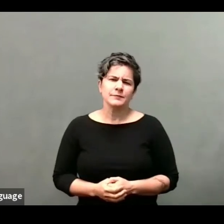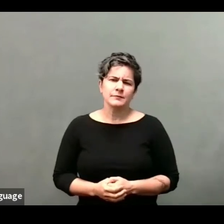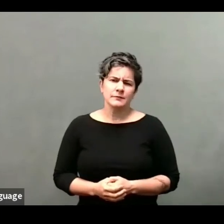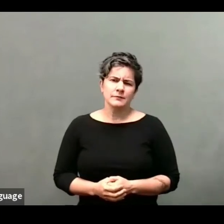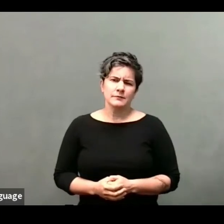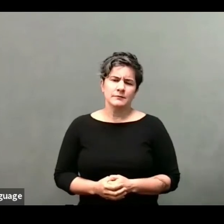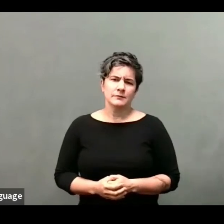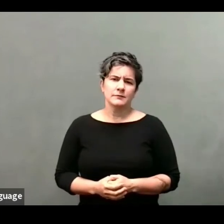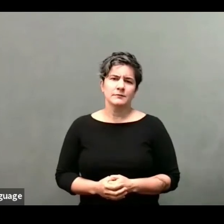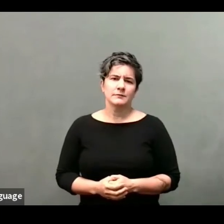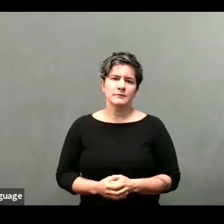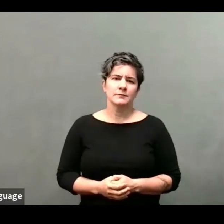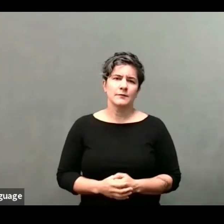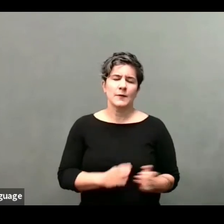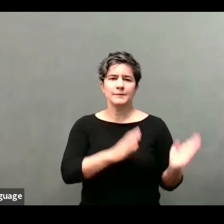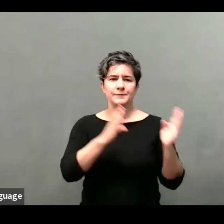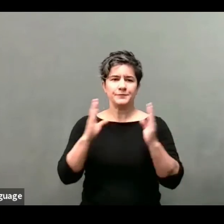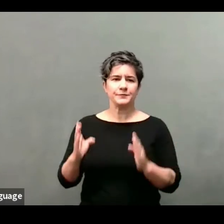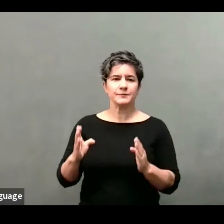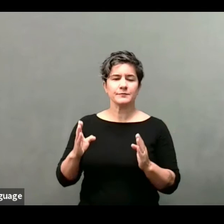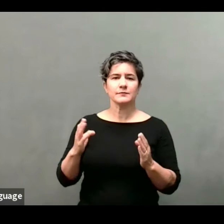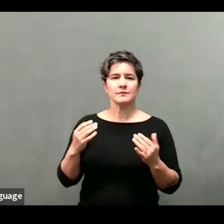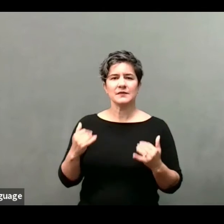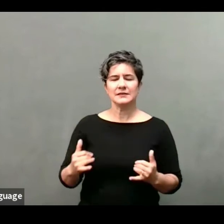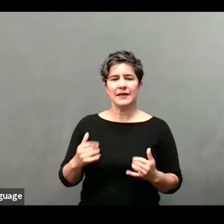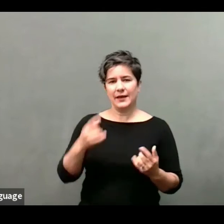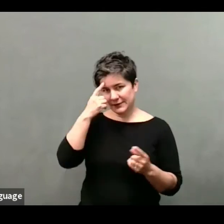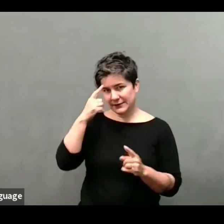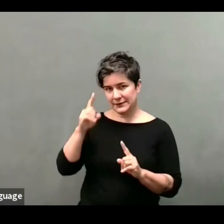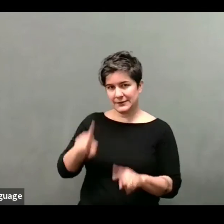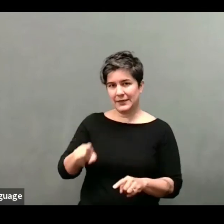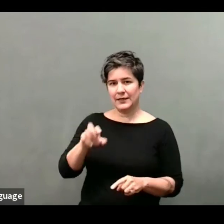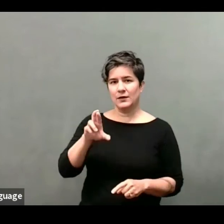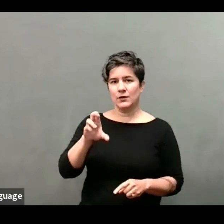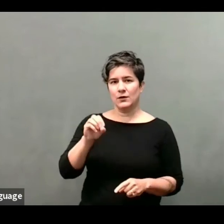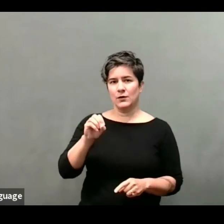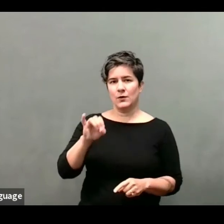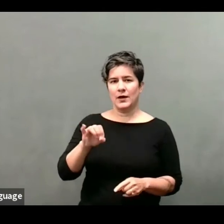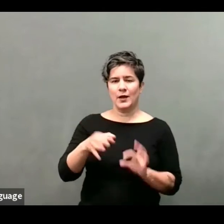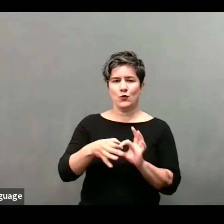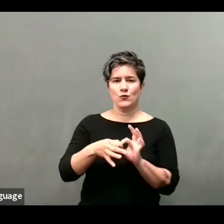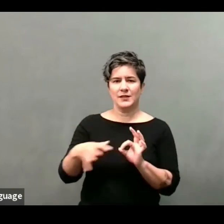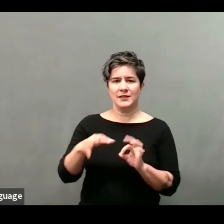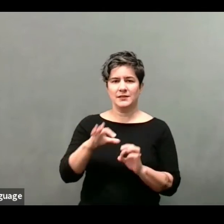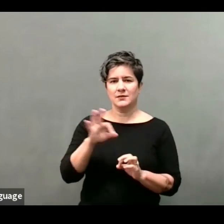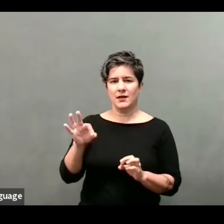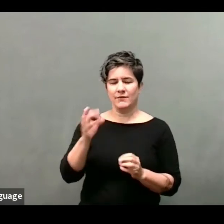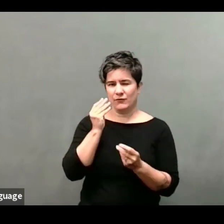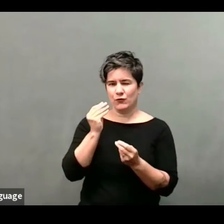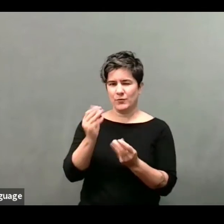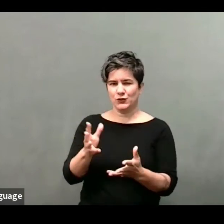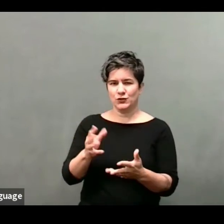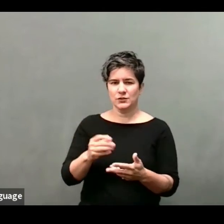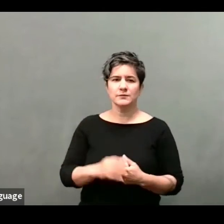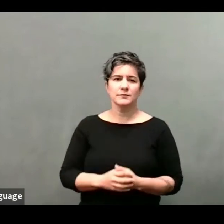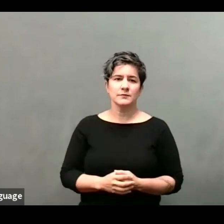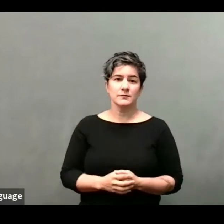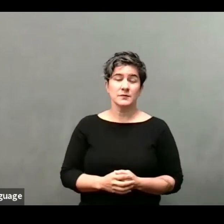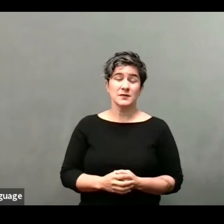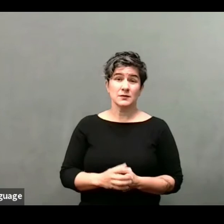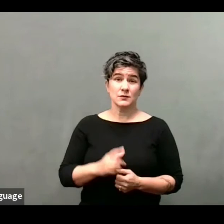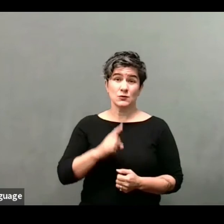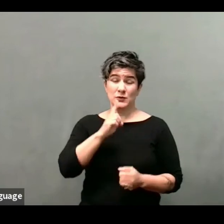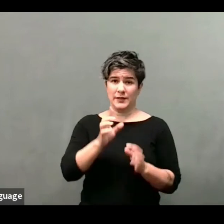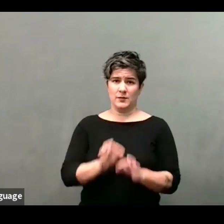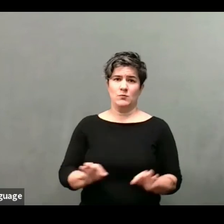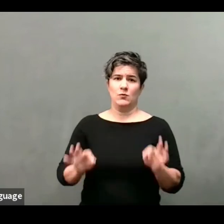So a little bit more on consent and on release of information that I want to touch on. Something that it's going to be very